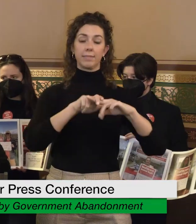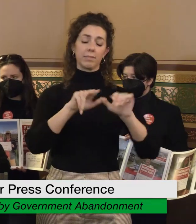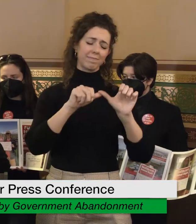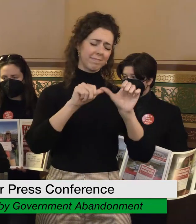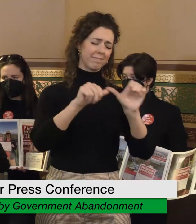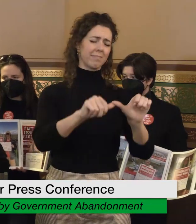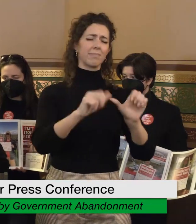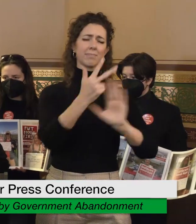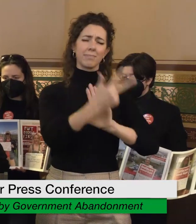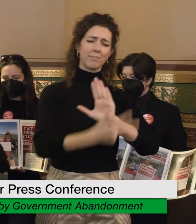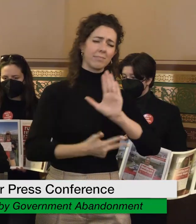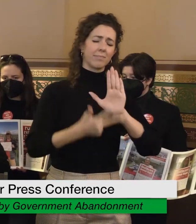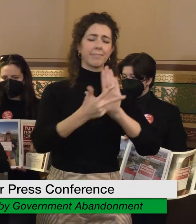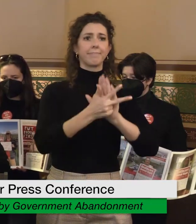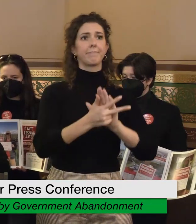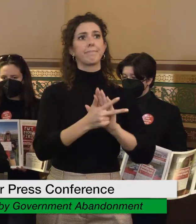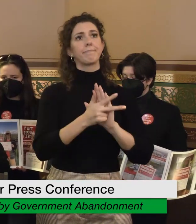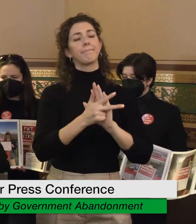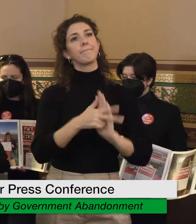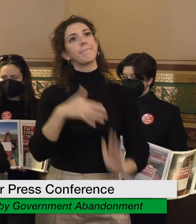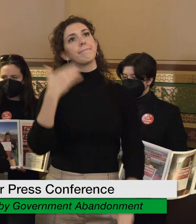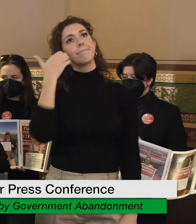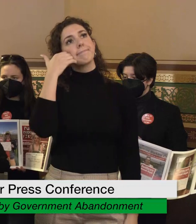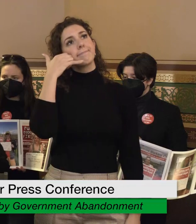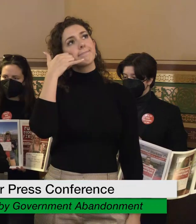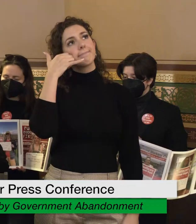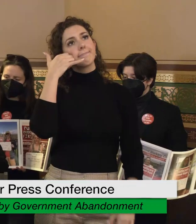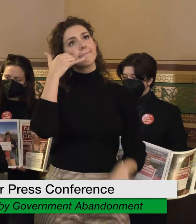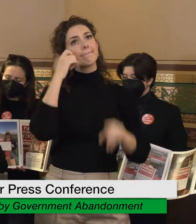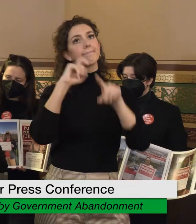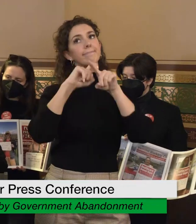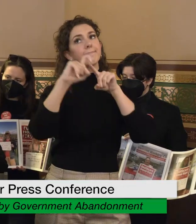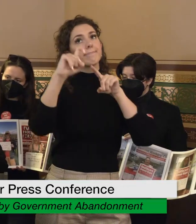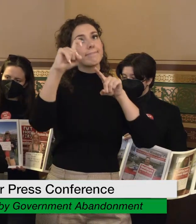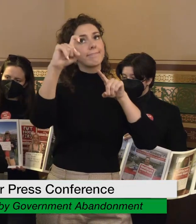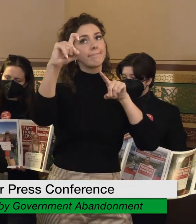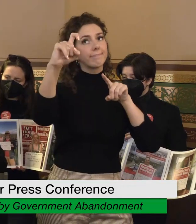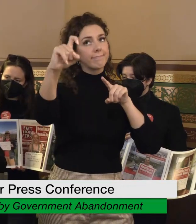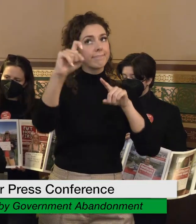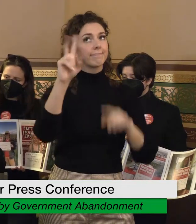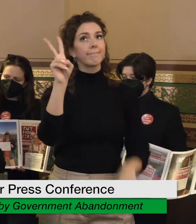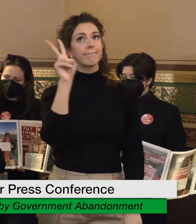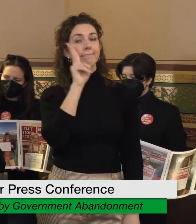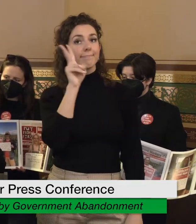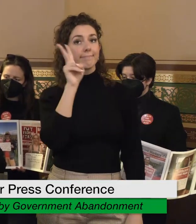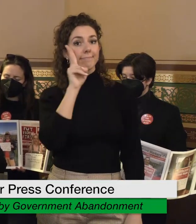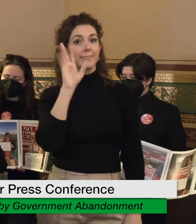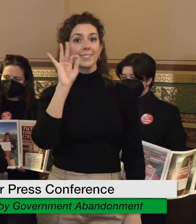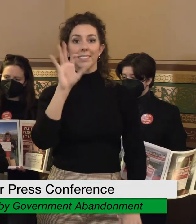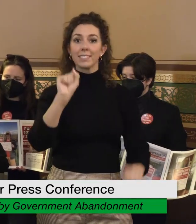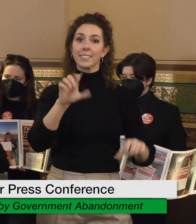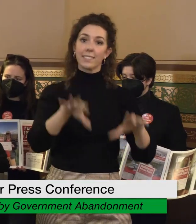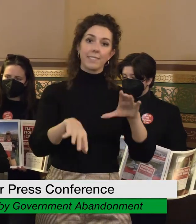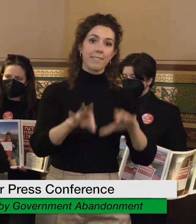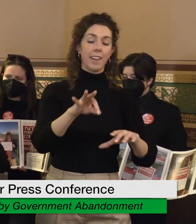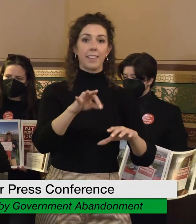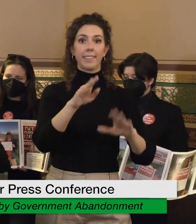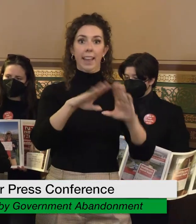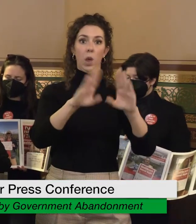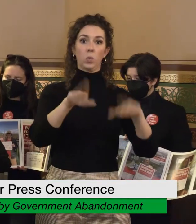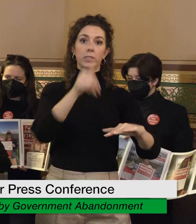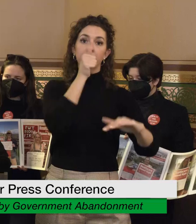3 hours on a phone call, unsure if I was going to be housed for the next